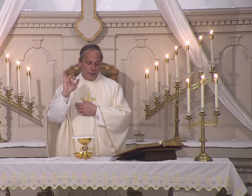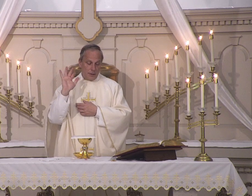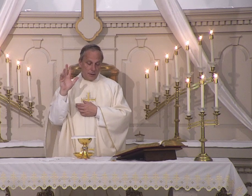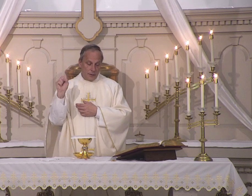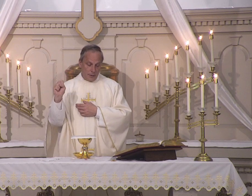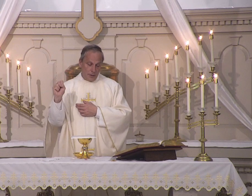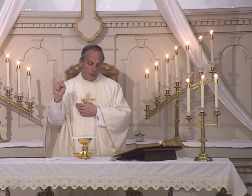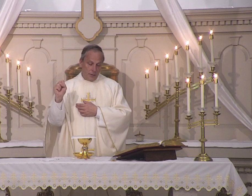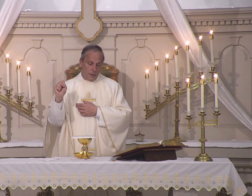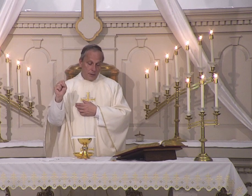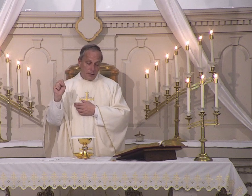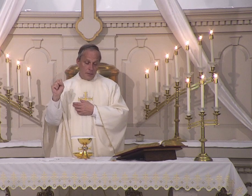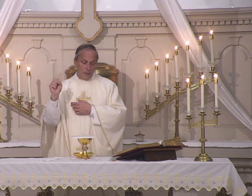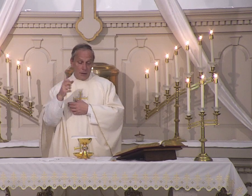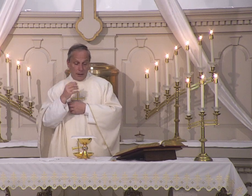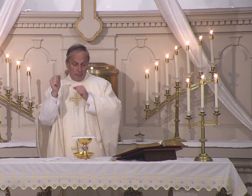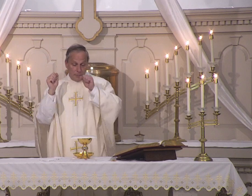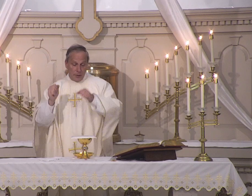Saint Athanasius,